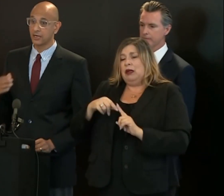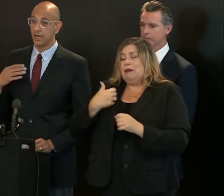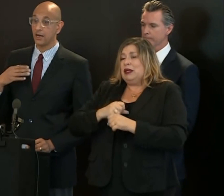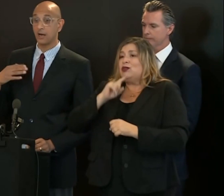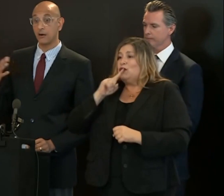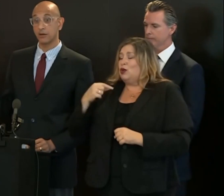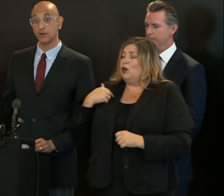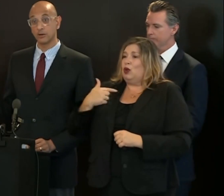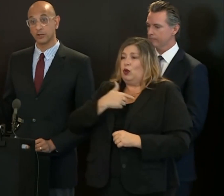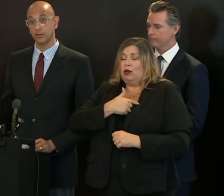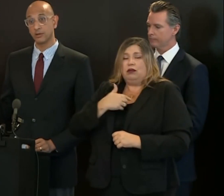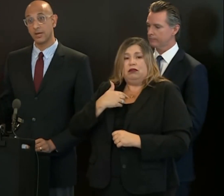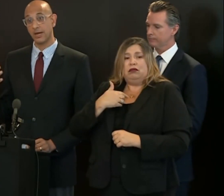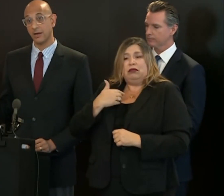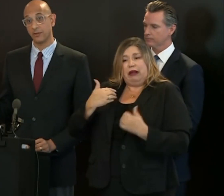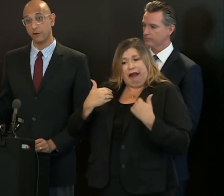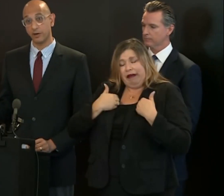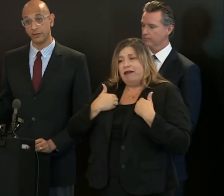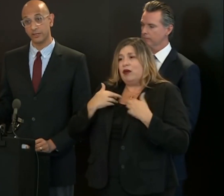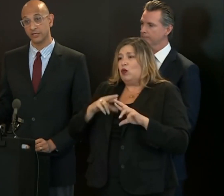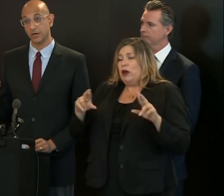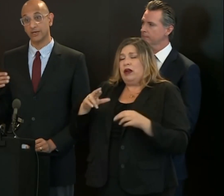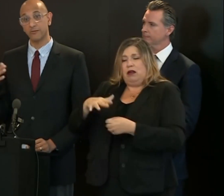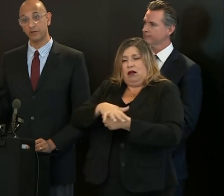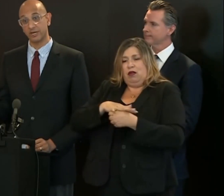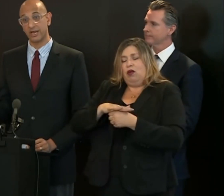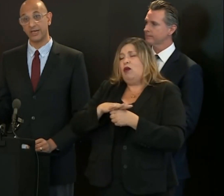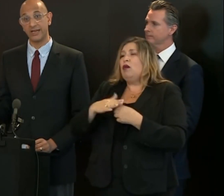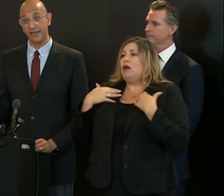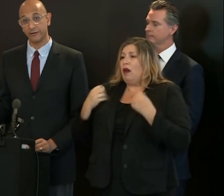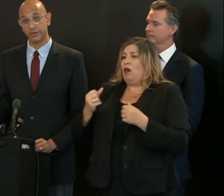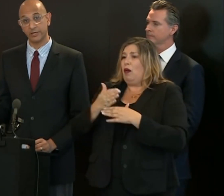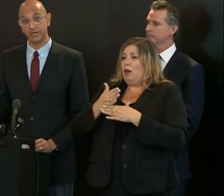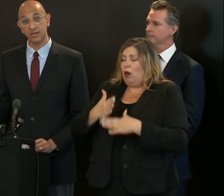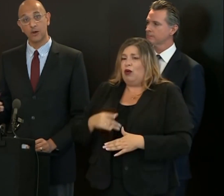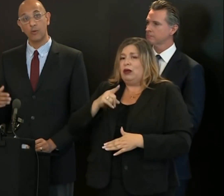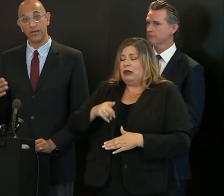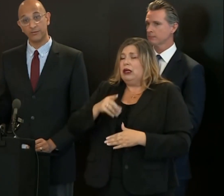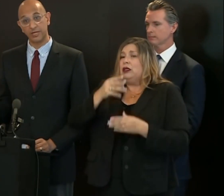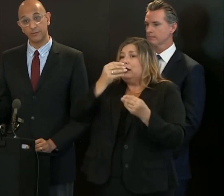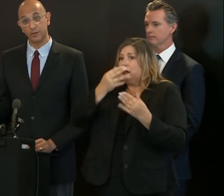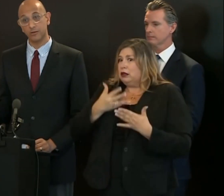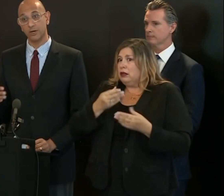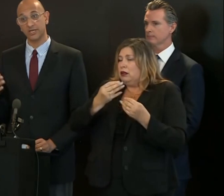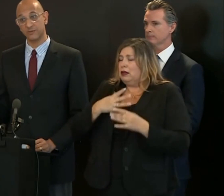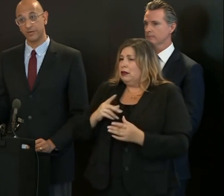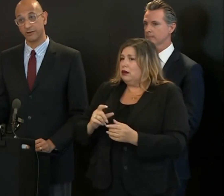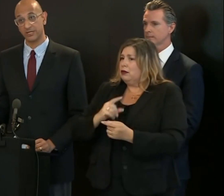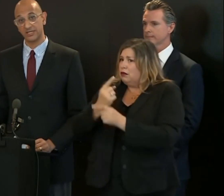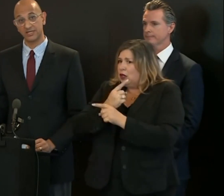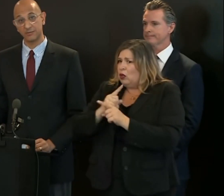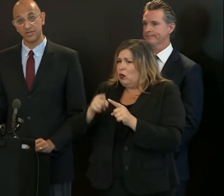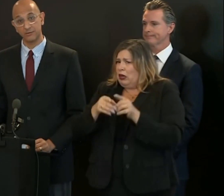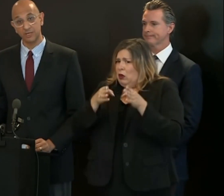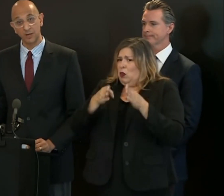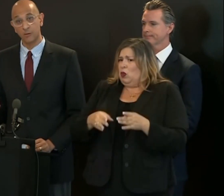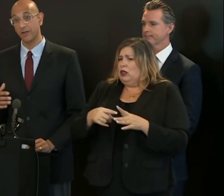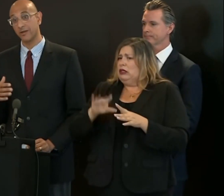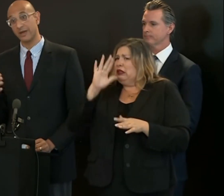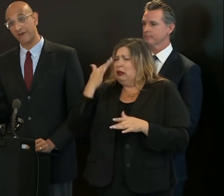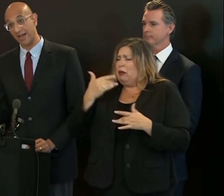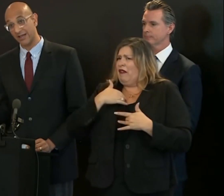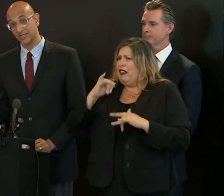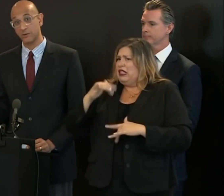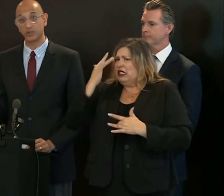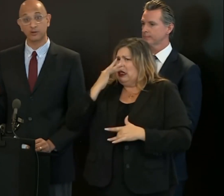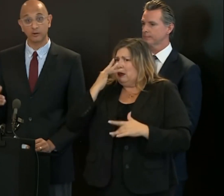that our local health partners are communicating accurately when people who are experiencing symptoms,